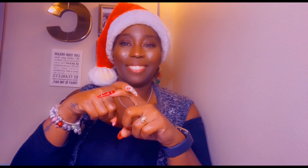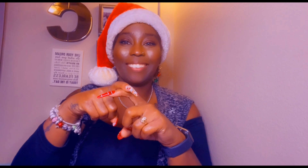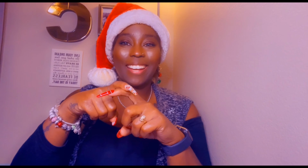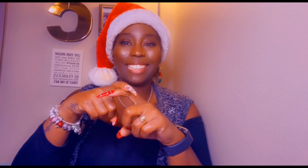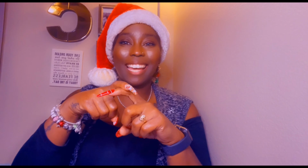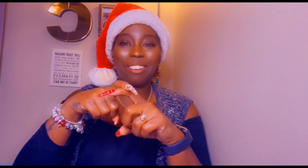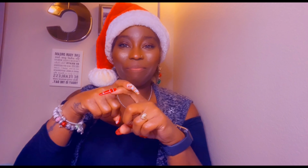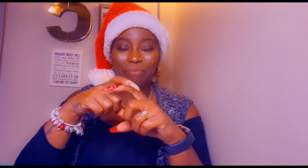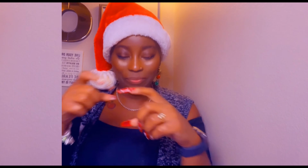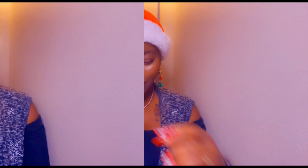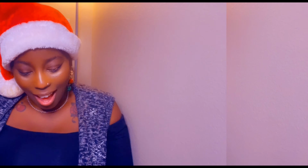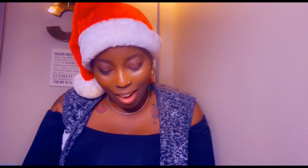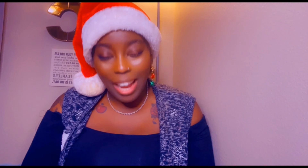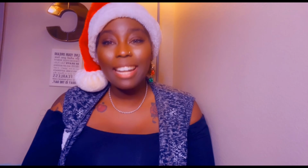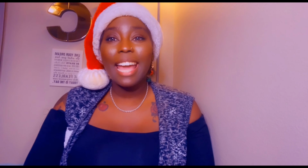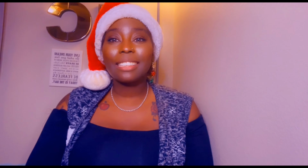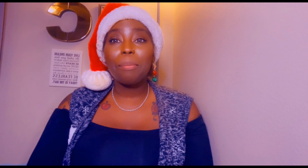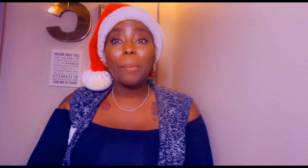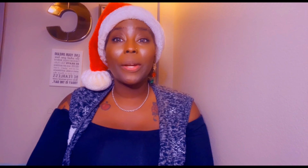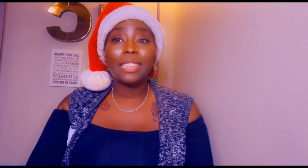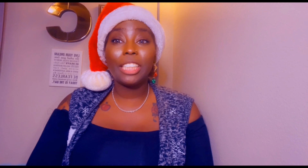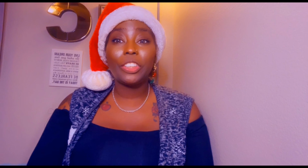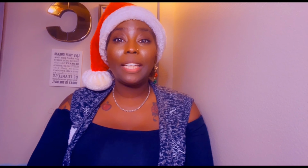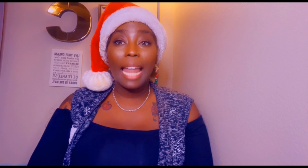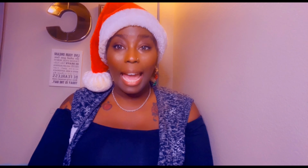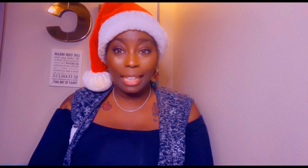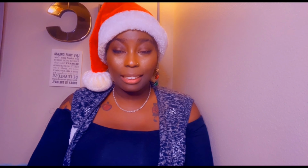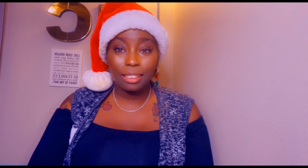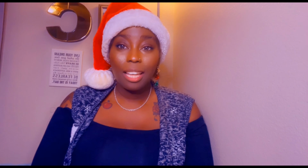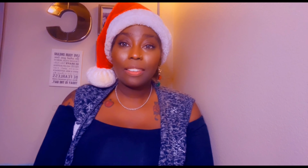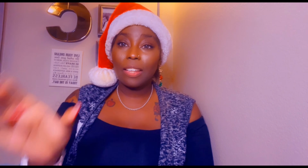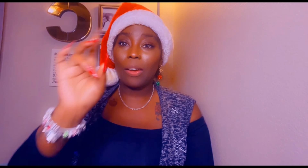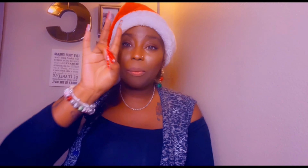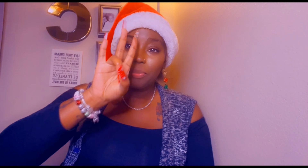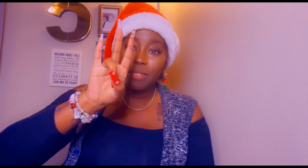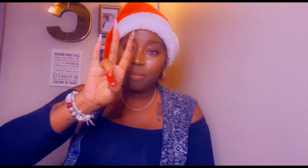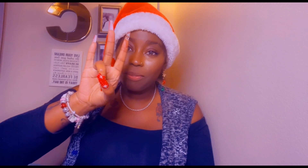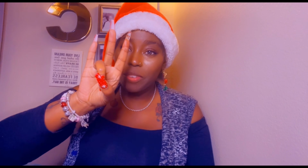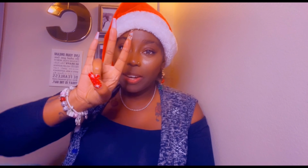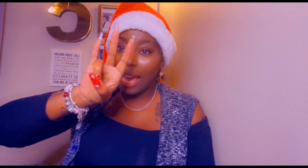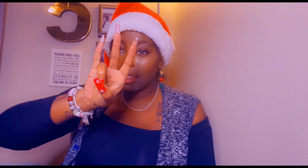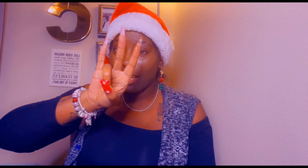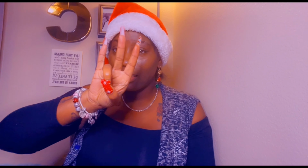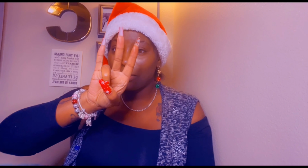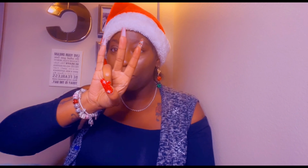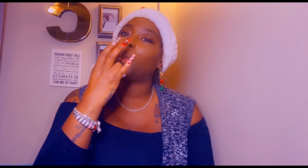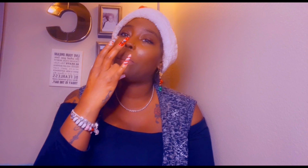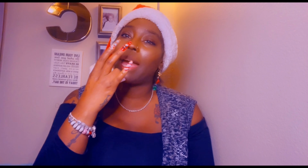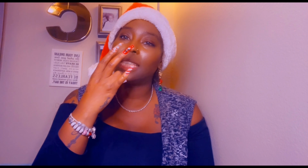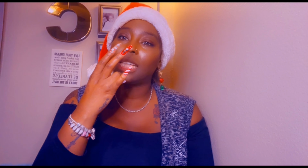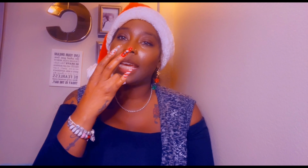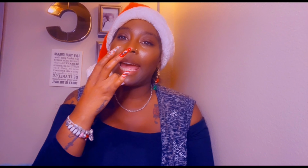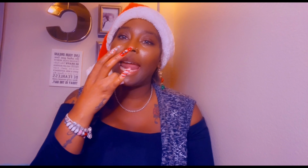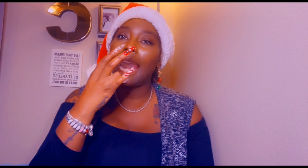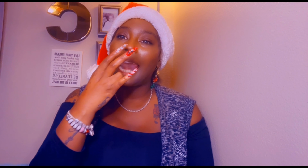Great job. Alright, next up I'm going to teach you lights. So, finger like this. Do it by your chin.